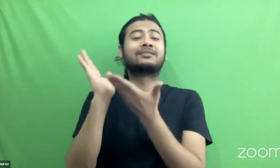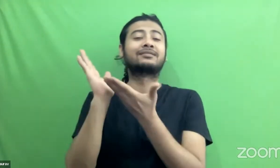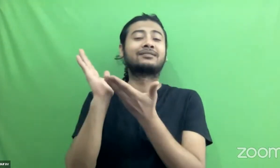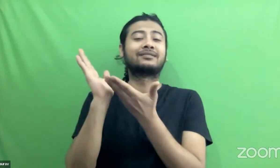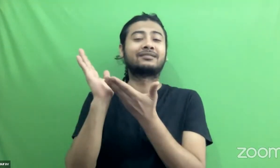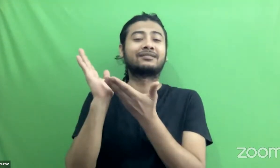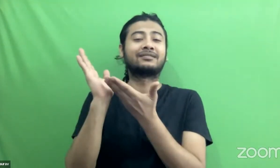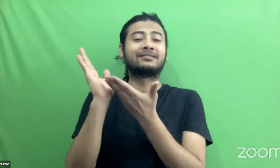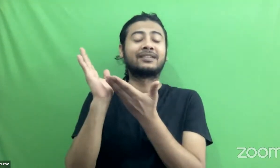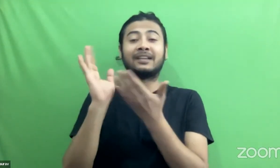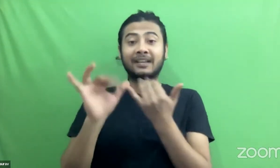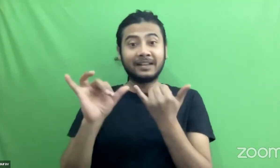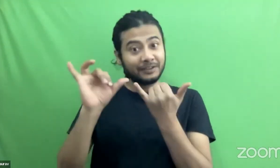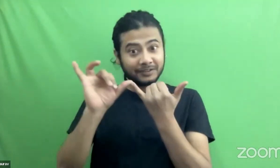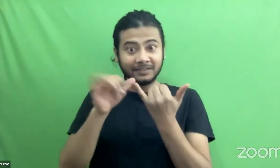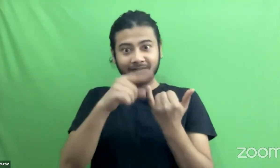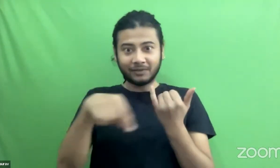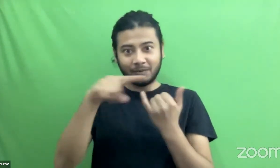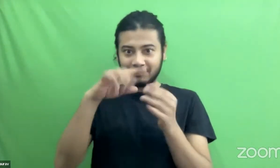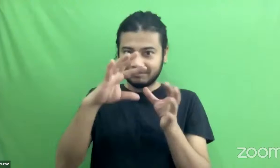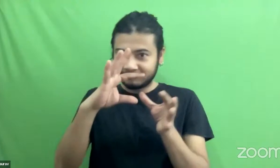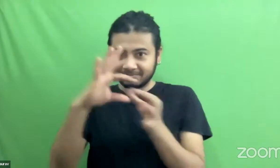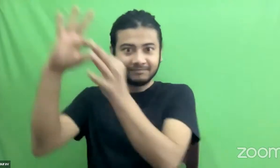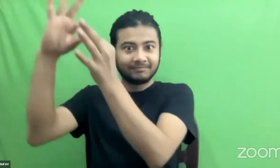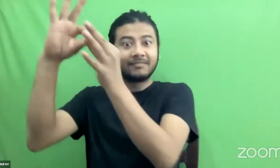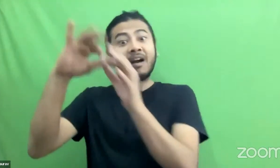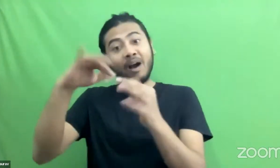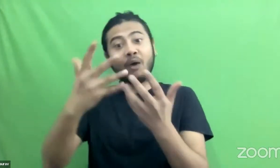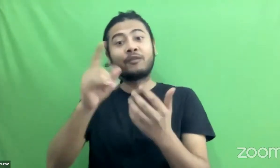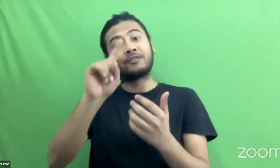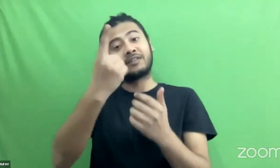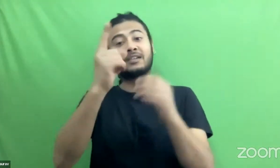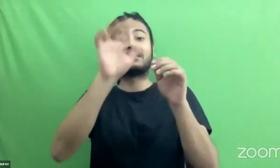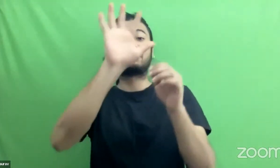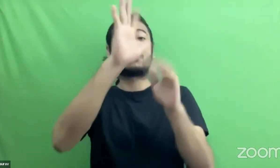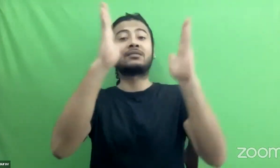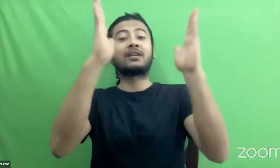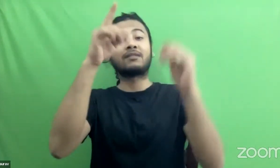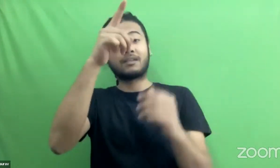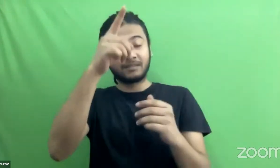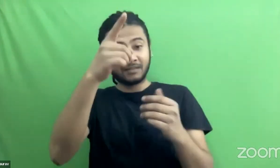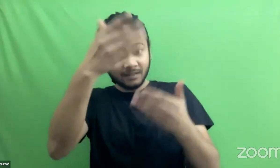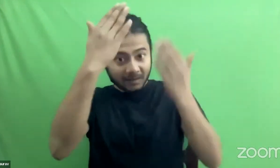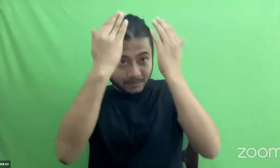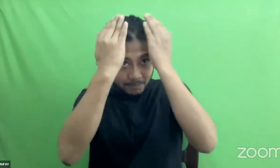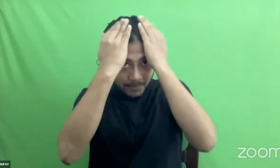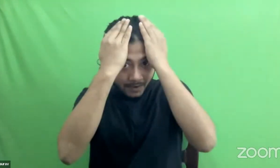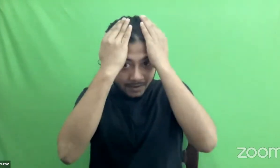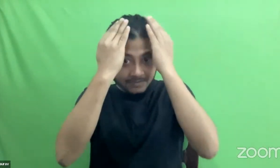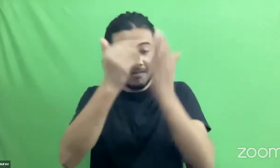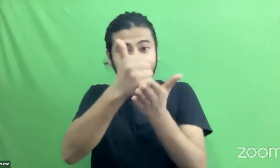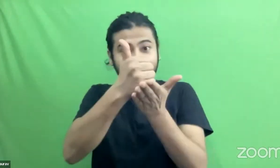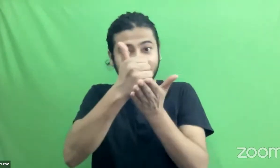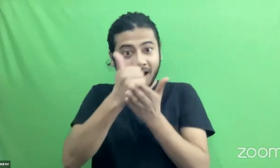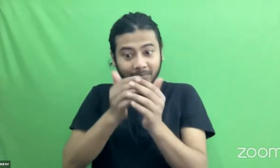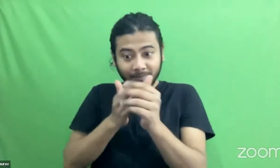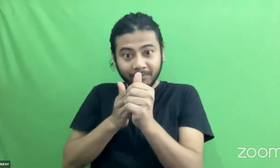understand Krishna and how to love Krishna. And that is why before we start chanting, we recite Panchatattva mantra.